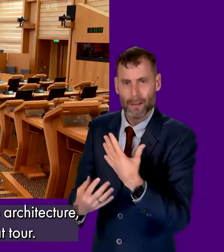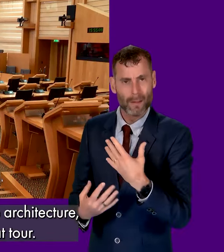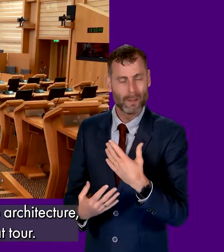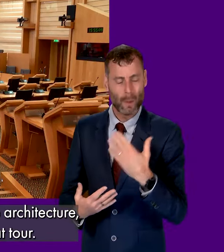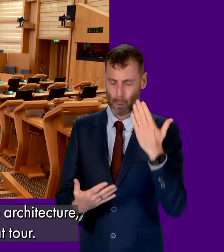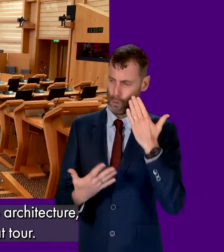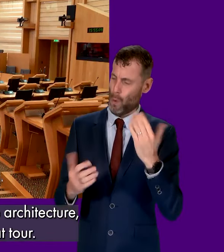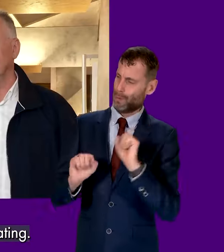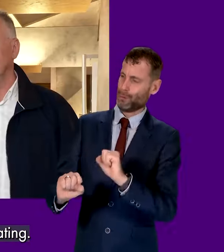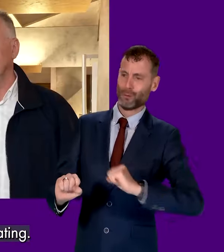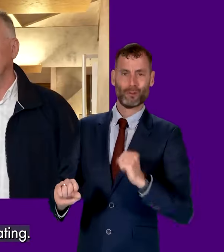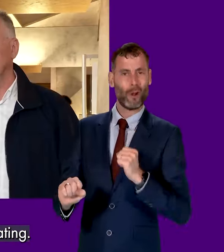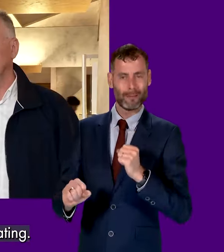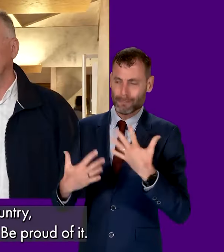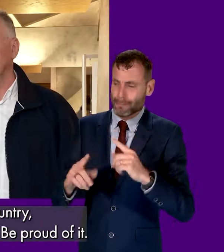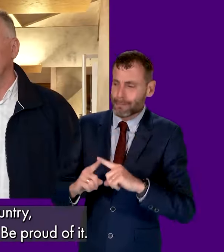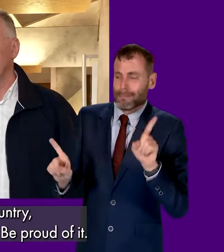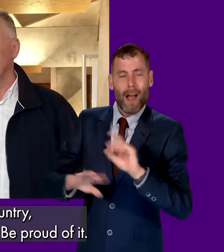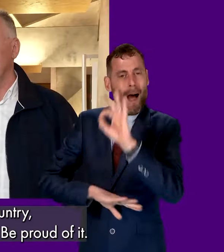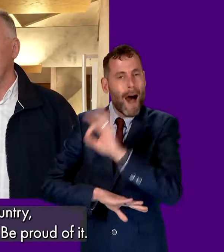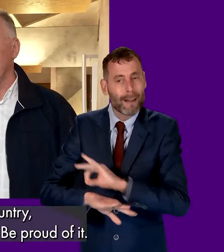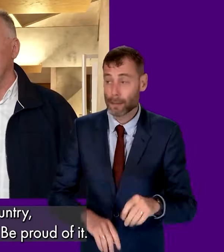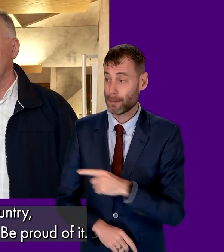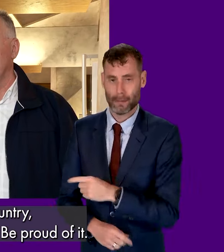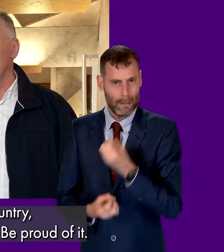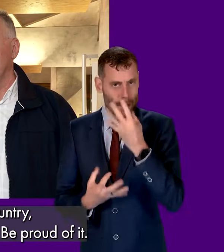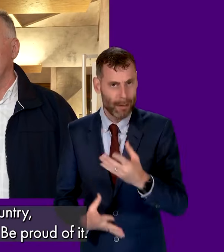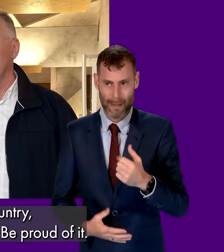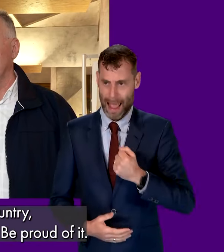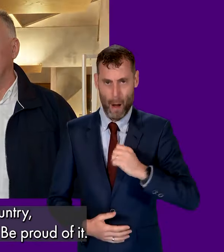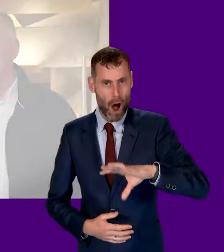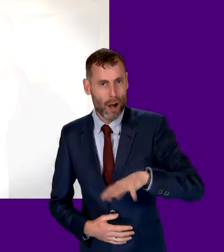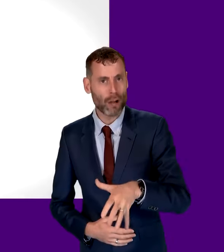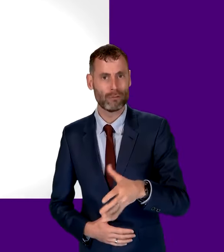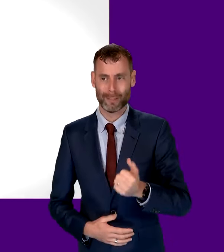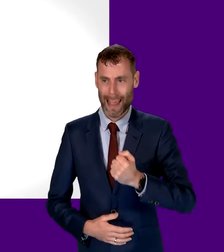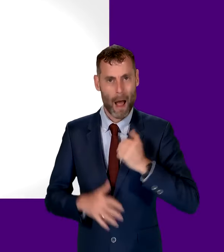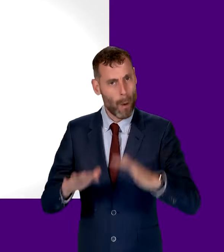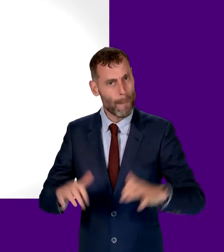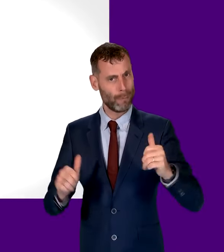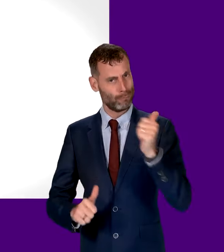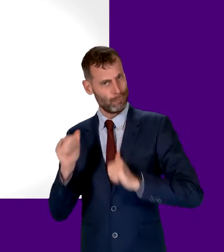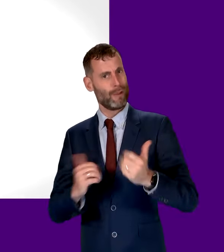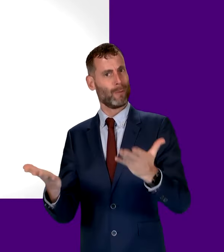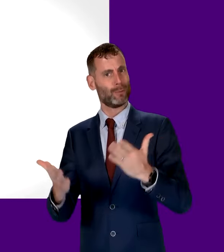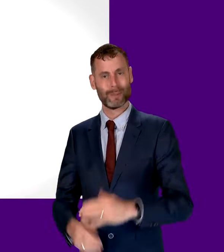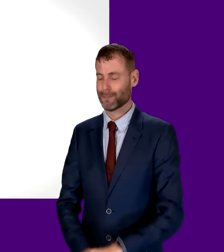and a very neat tour. It's fascinating. It's our country. It's our Parliament. Be proud of it.